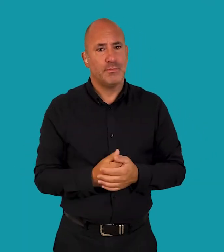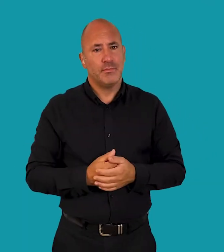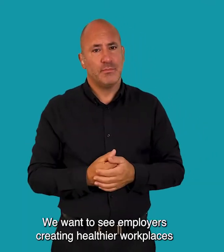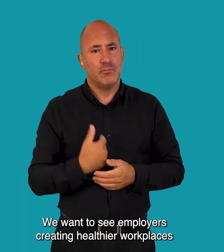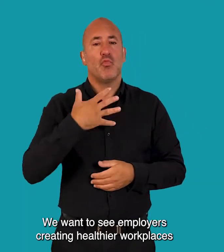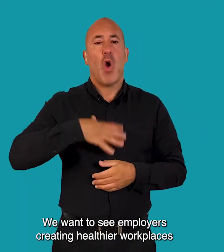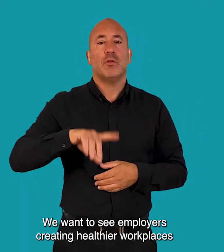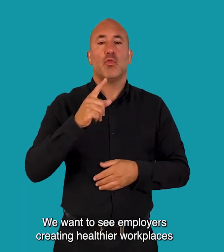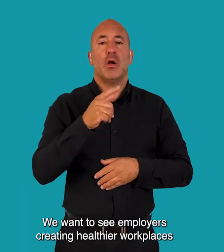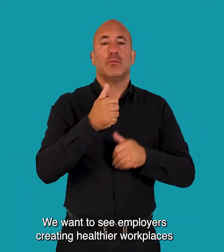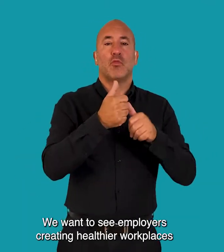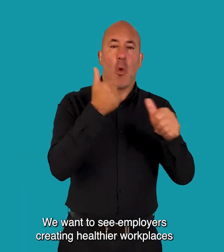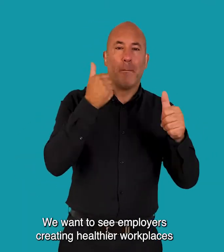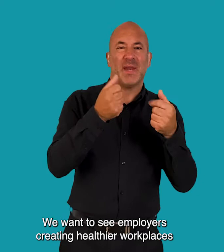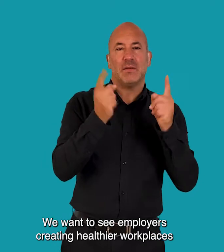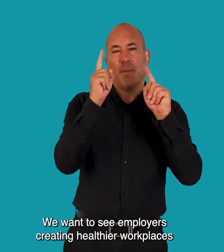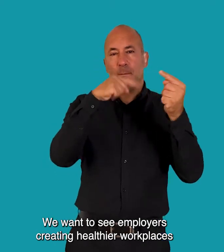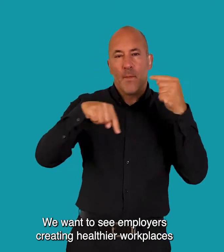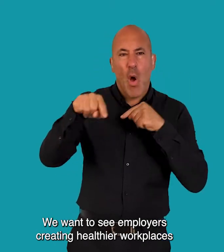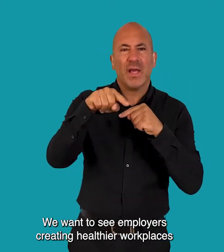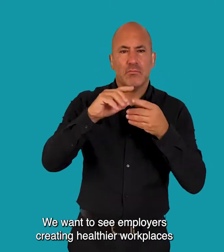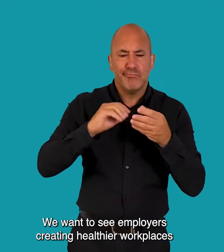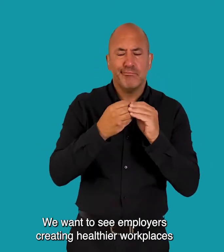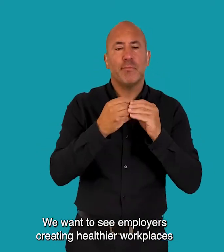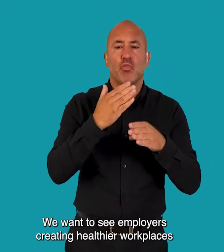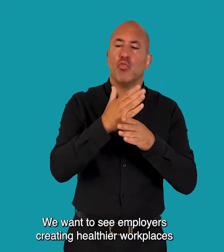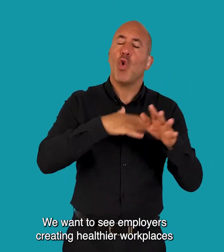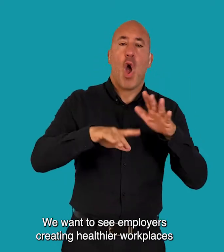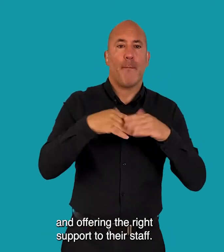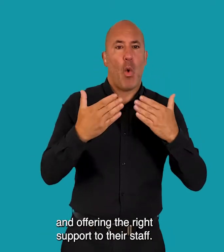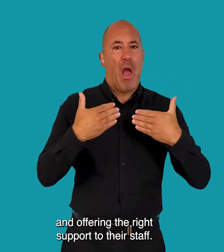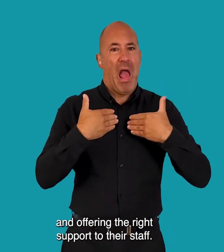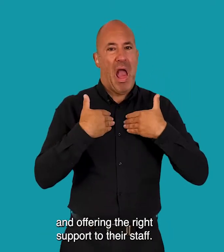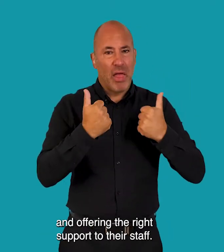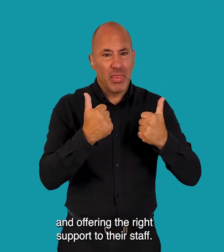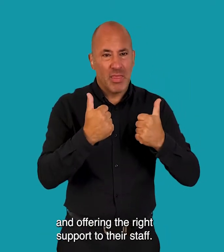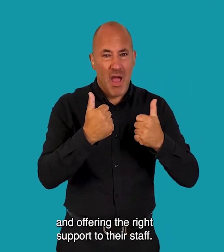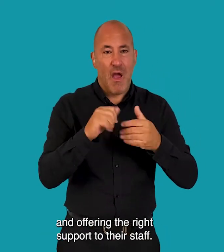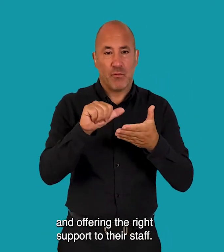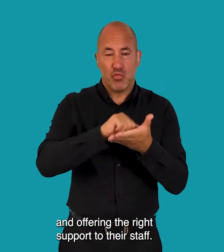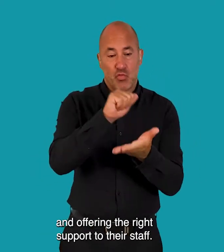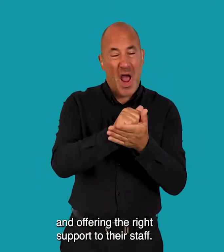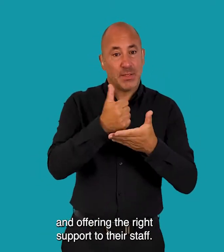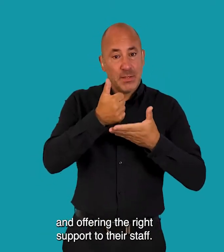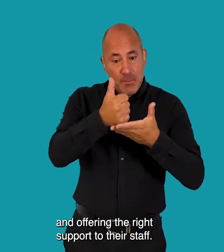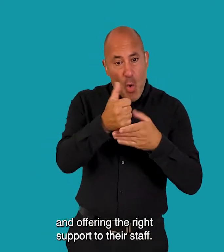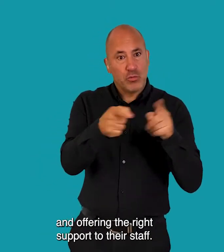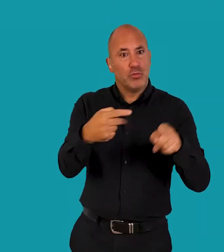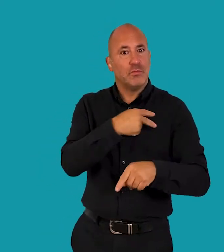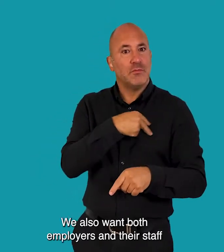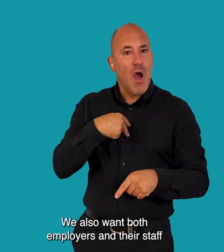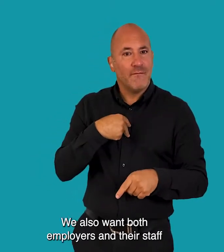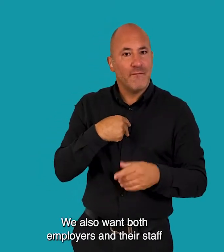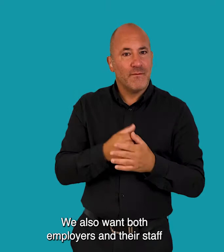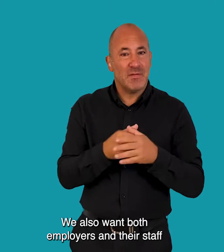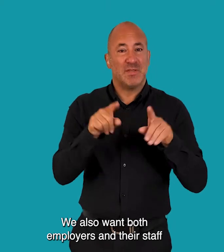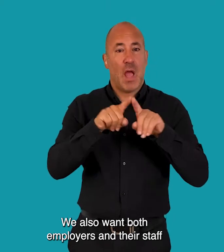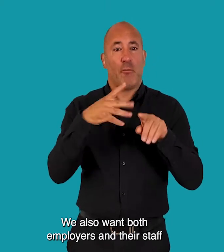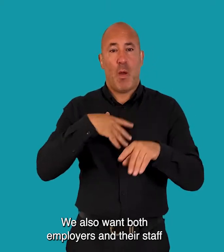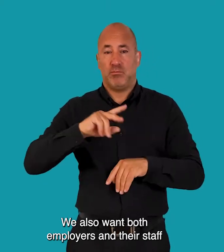We want to see employers creating healthier workplaces and offering the right support to their staff. We also want both employers